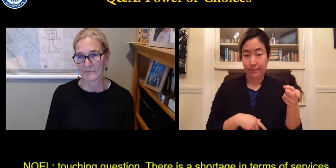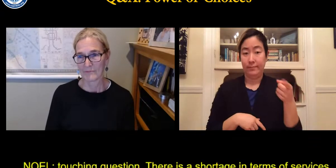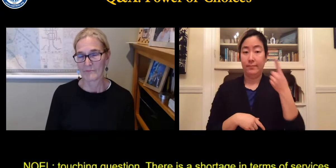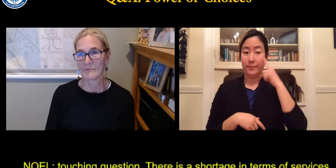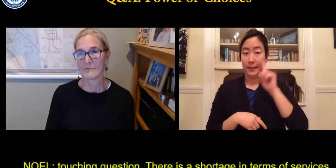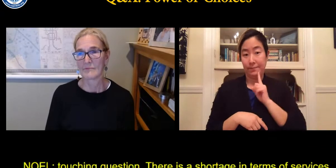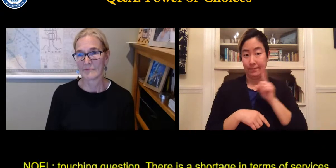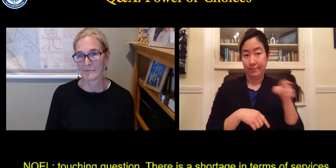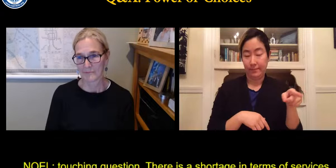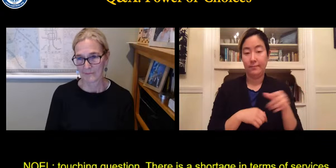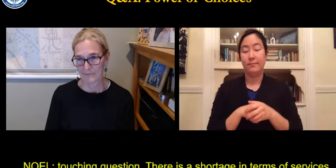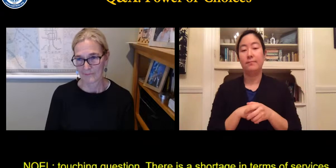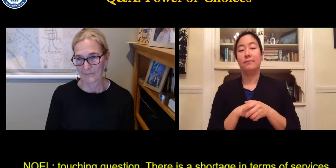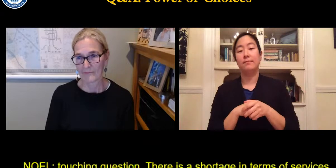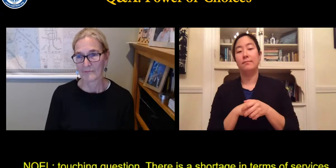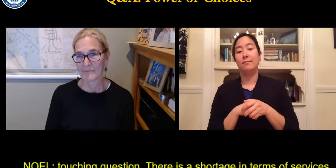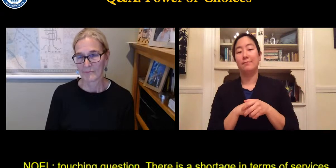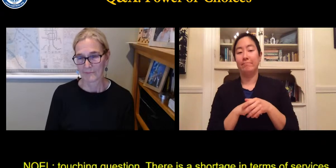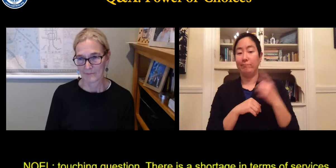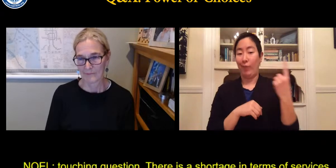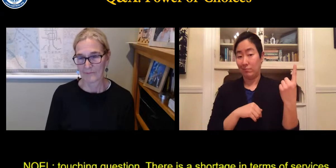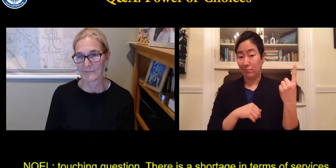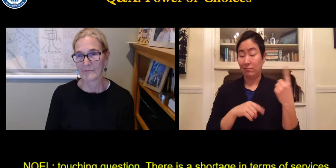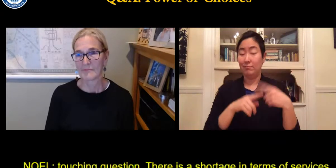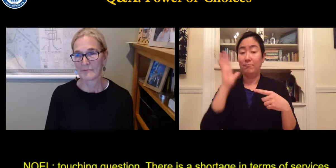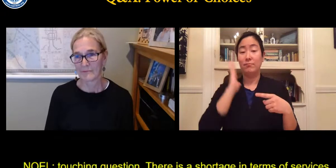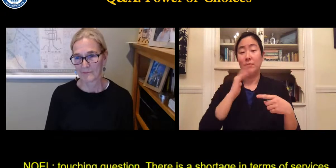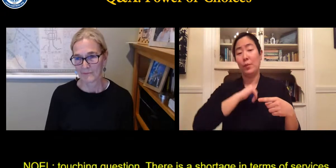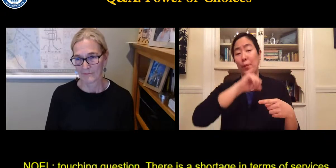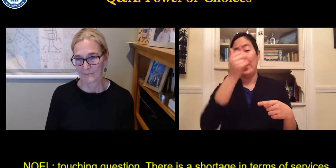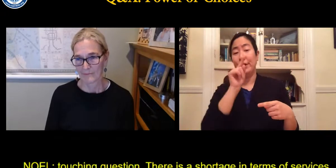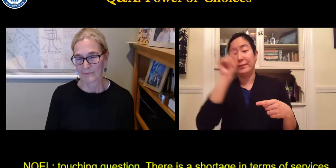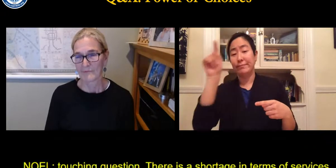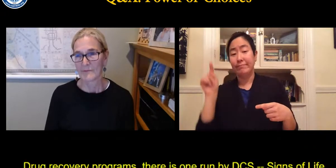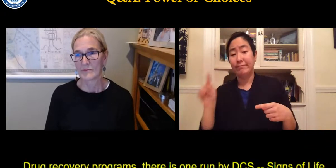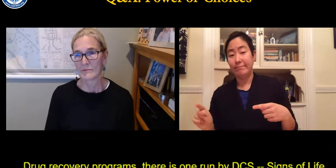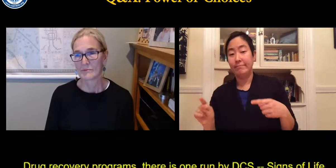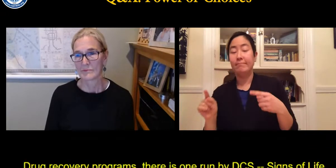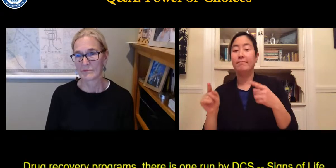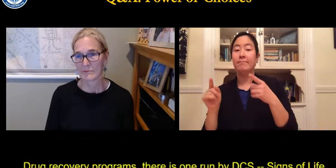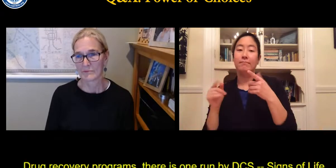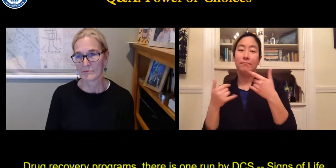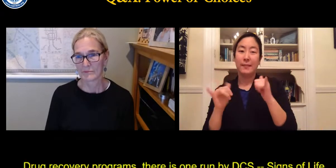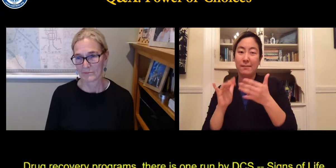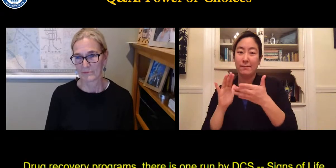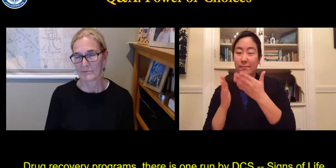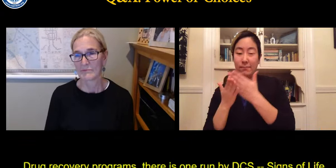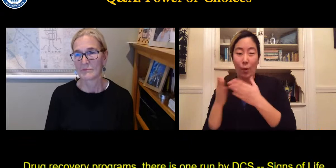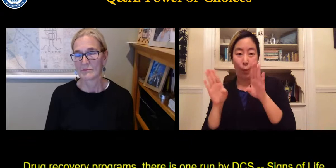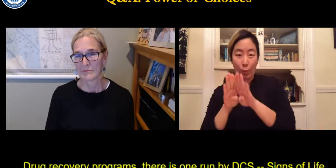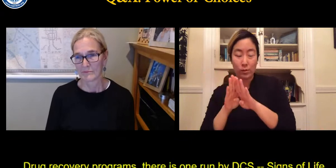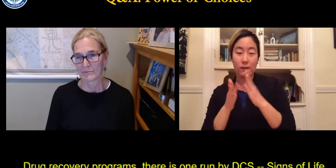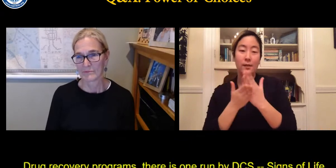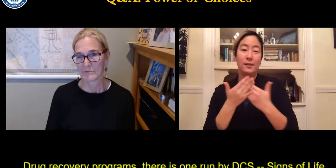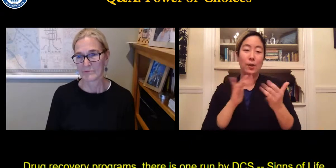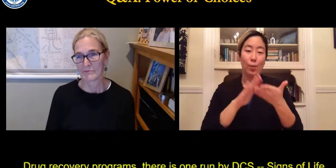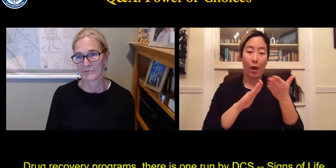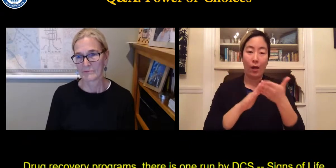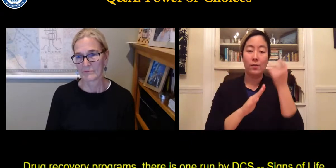itself. They also have a sober living house for deaf people there. That's one program that I know of.